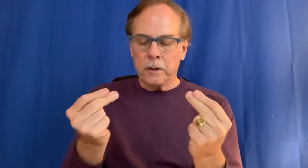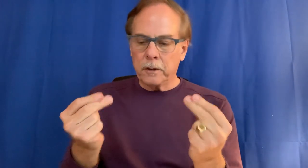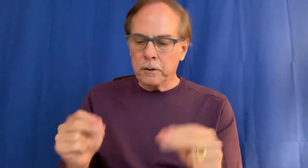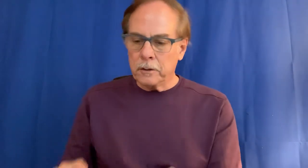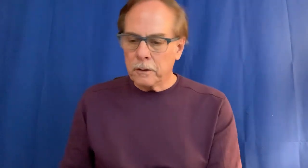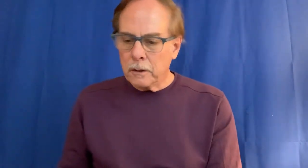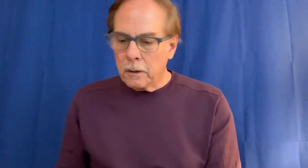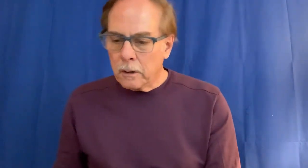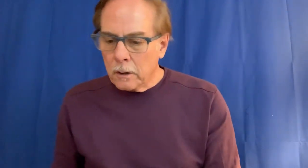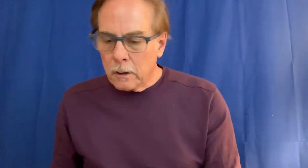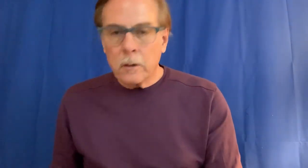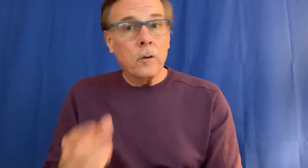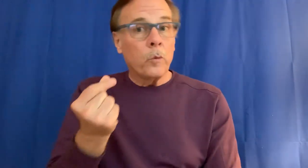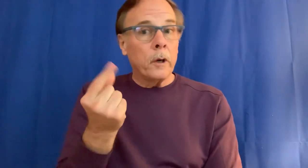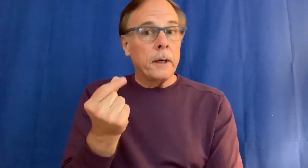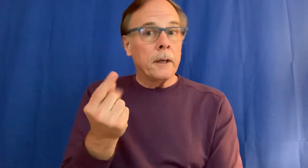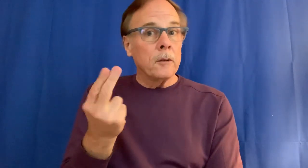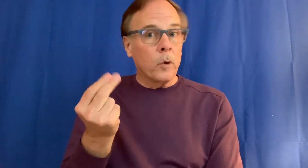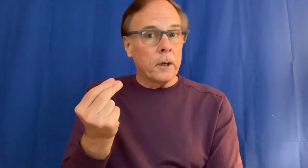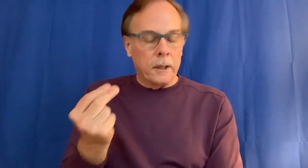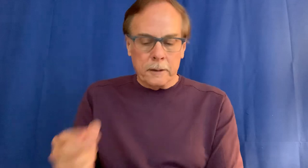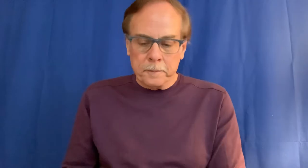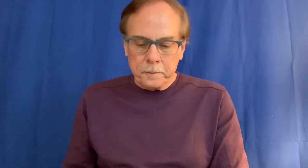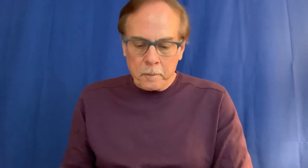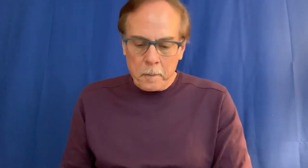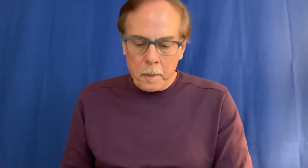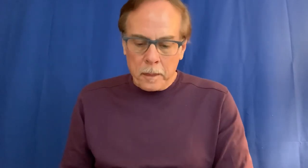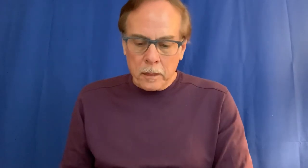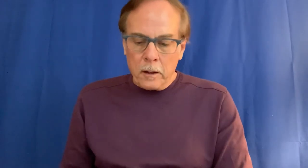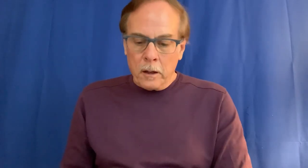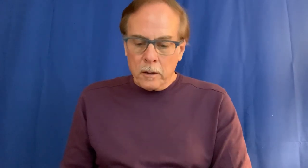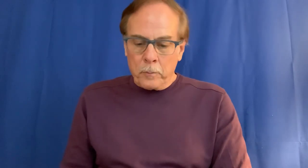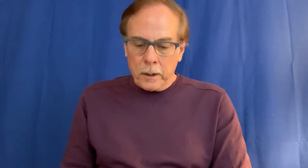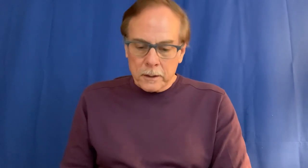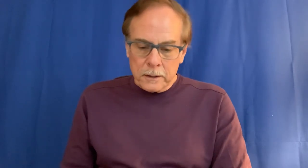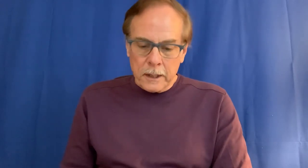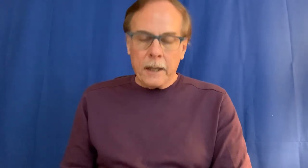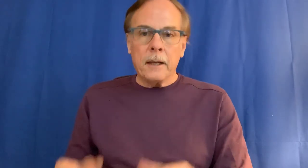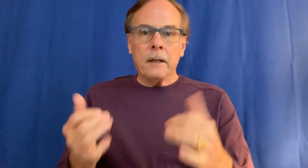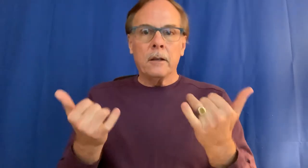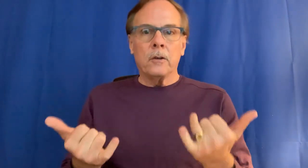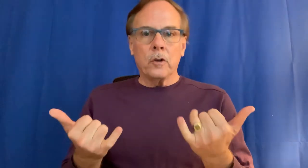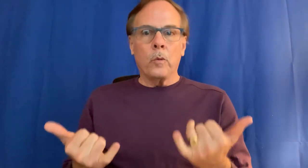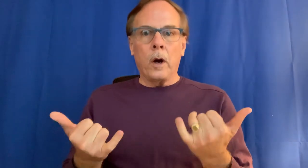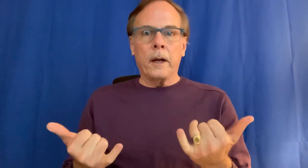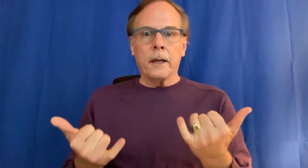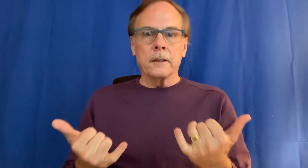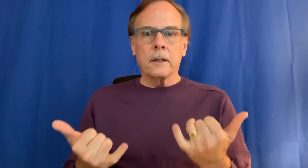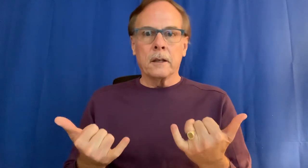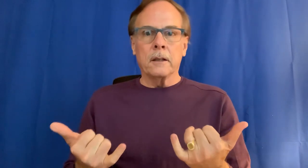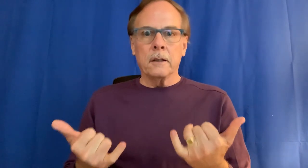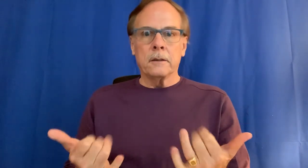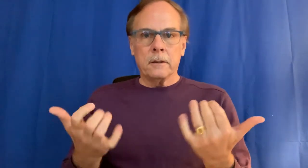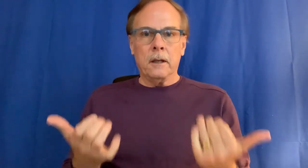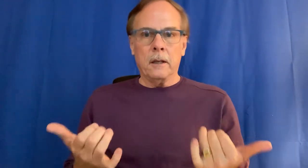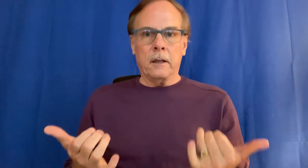fingers, or one hand. The present day, your Y hand's like this, and like